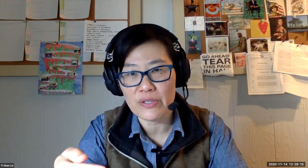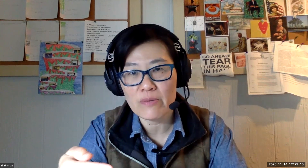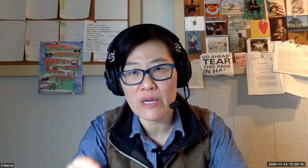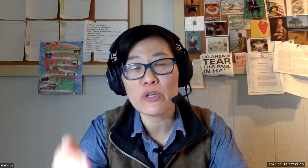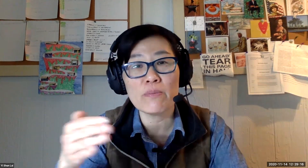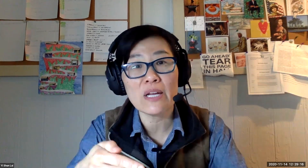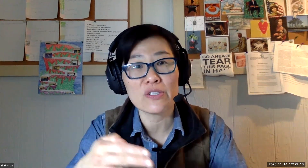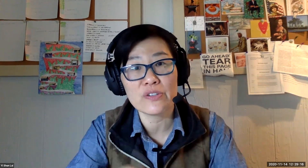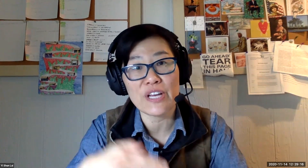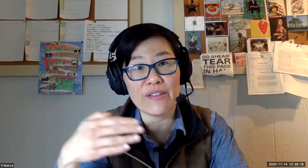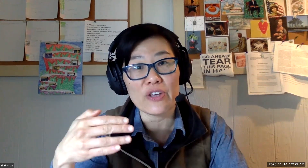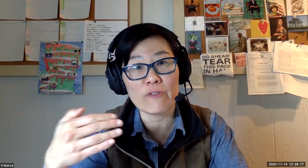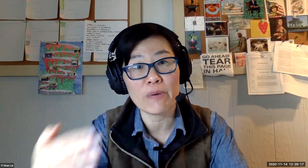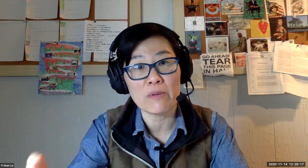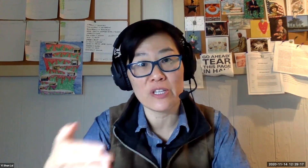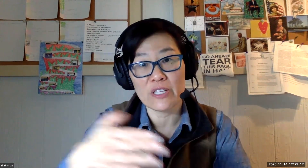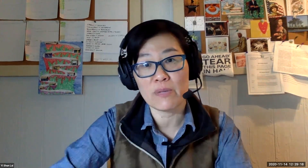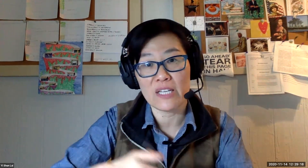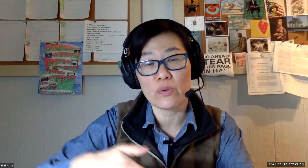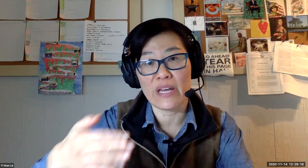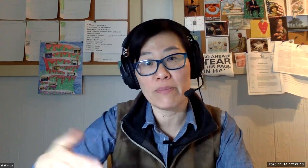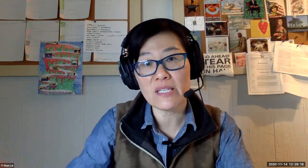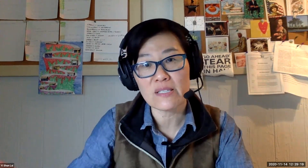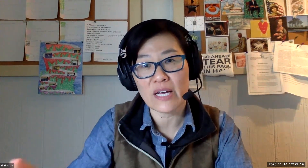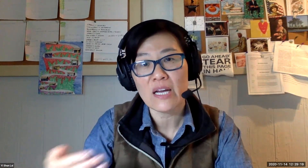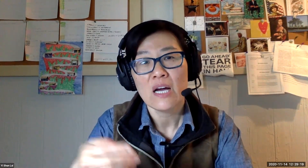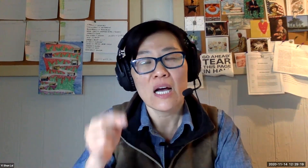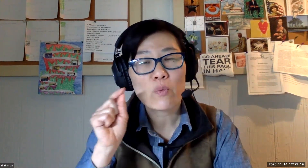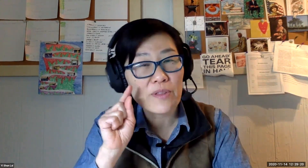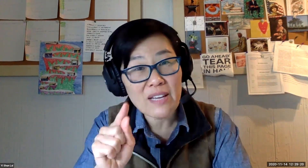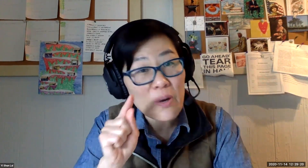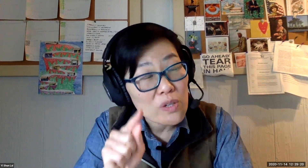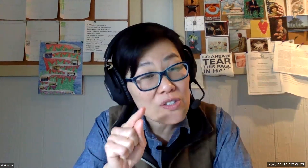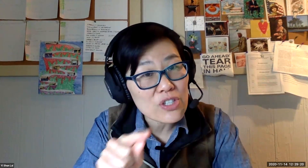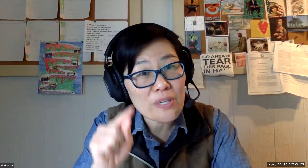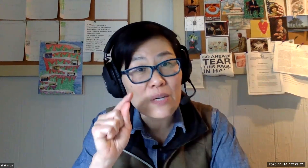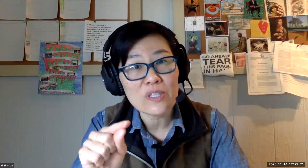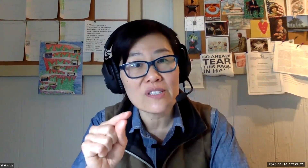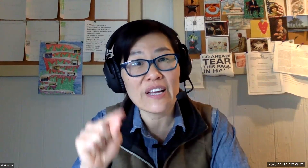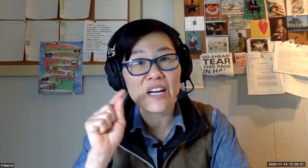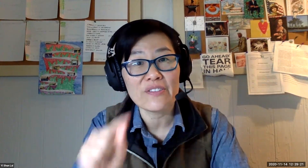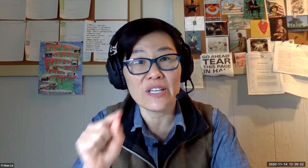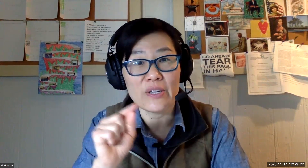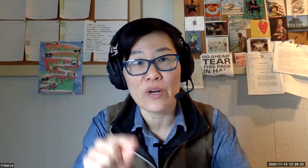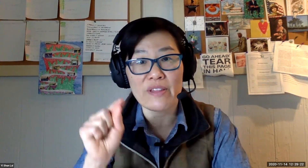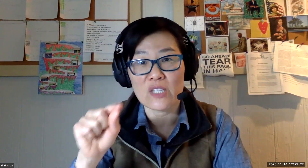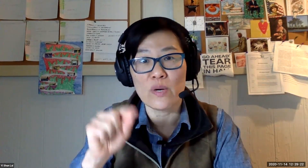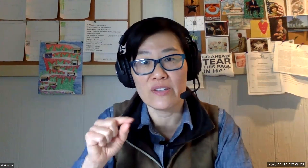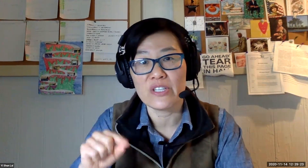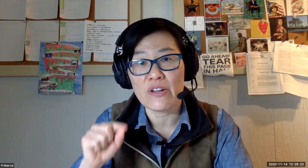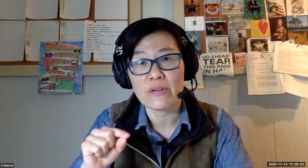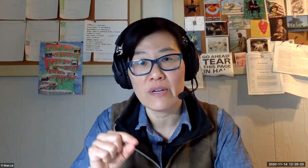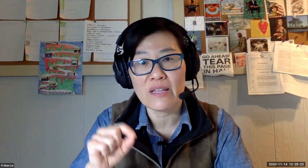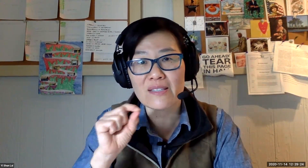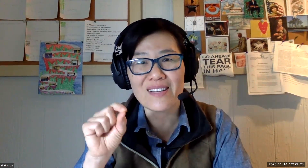MFA student, right? But you might also say that you've published in this place or that place. Okay. The thing I wouldn't do is I wouldn't say I have studied with X, Y,